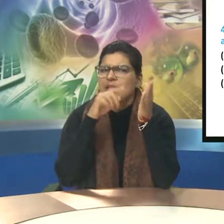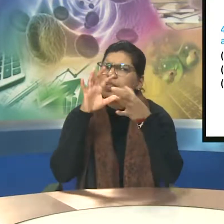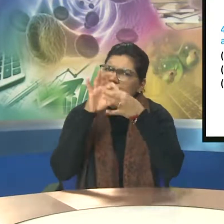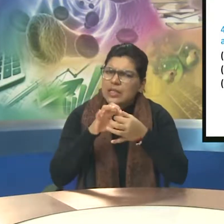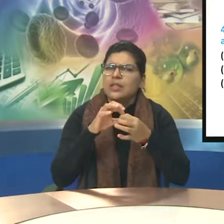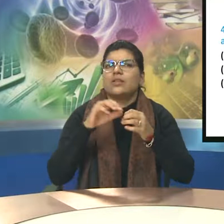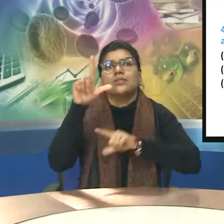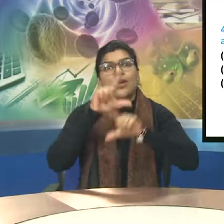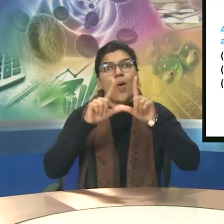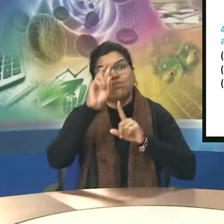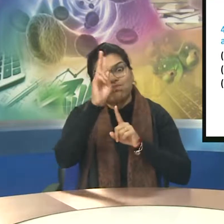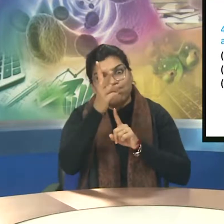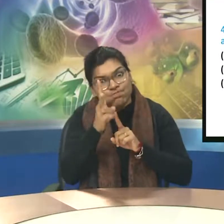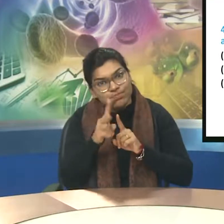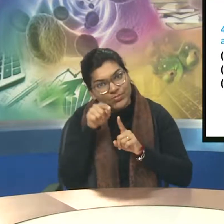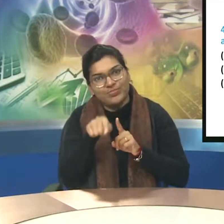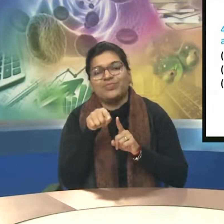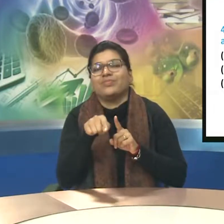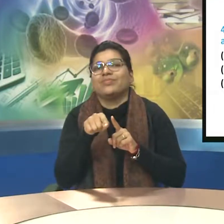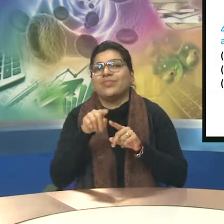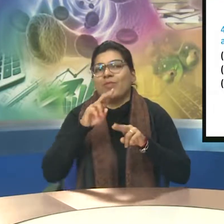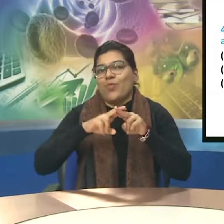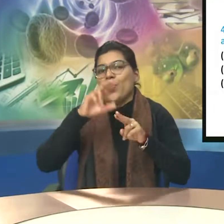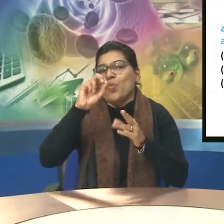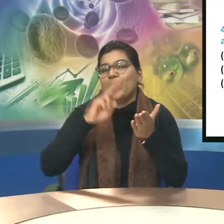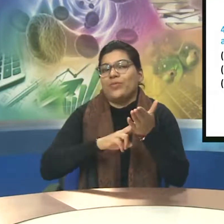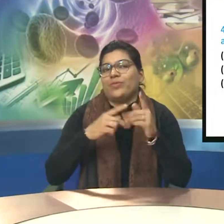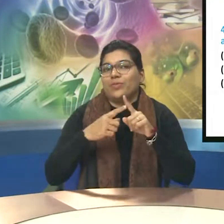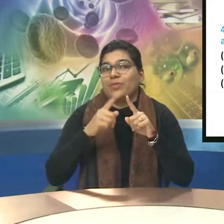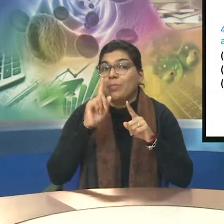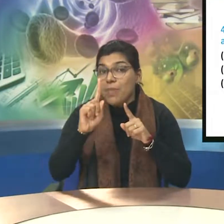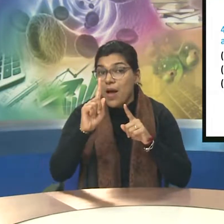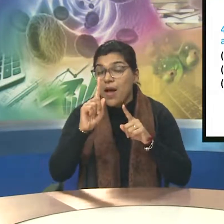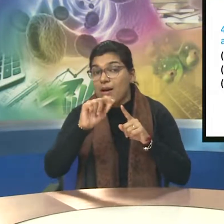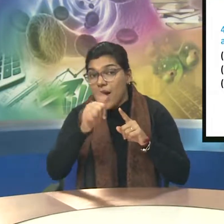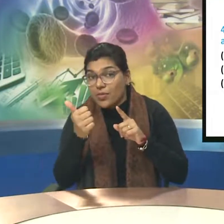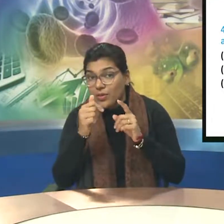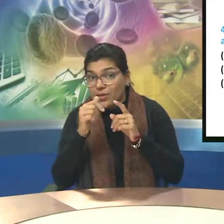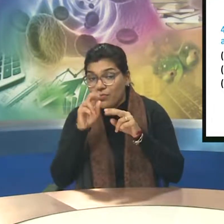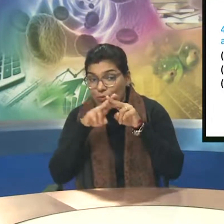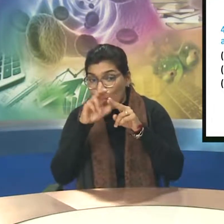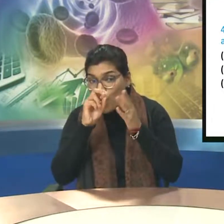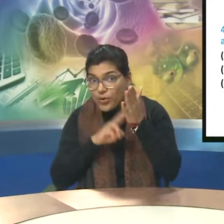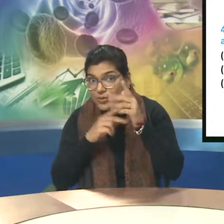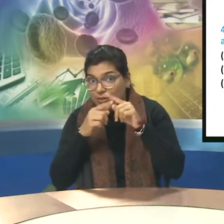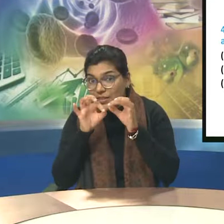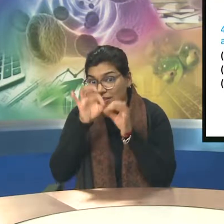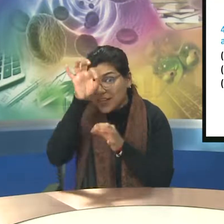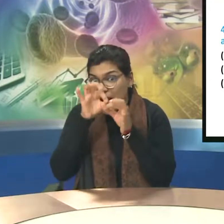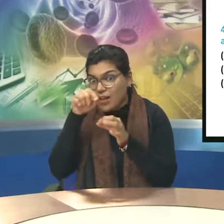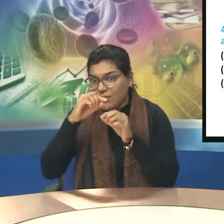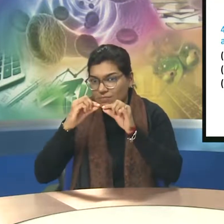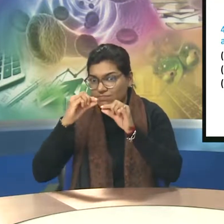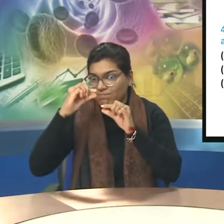it from my side. It's font. Times Roman, Comic Sans and Calibri are called the